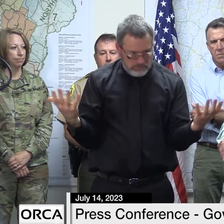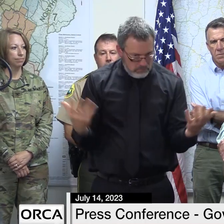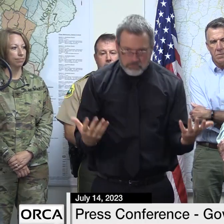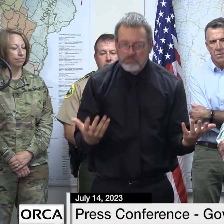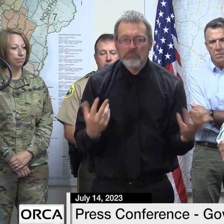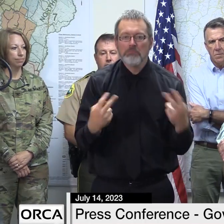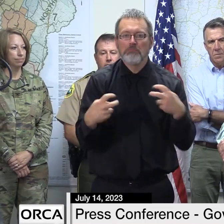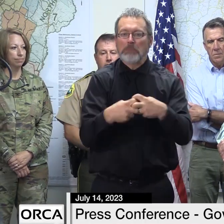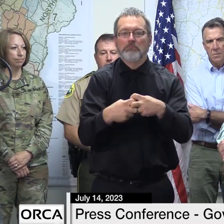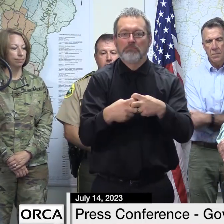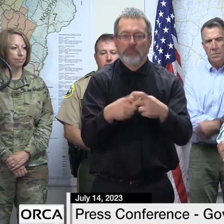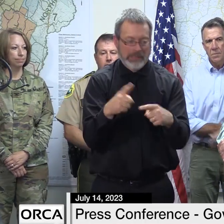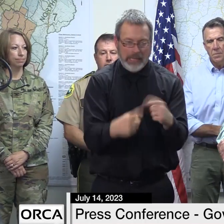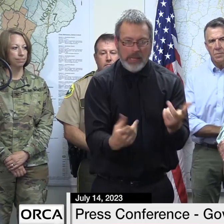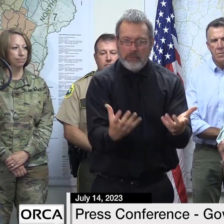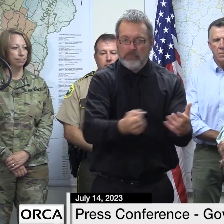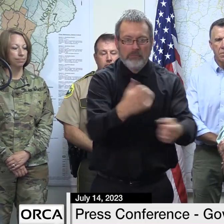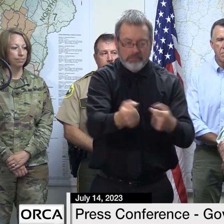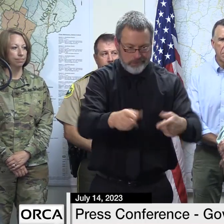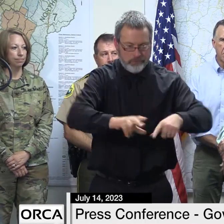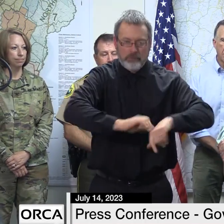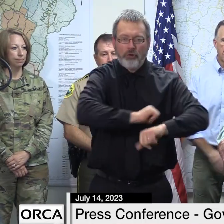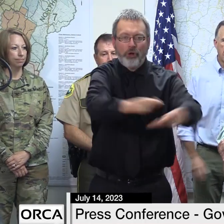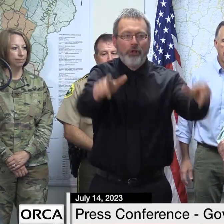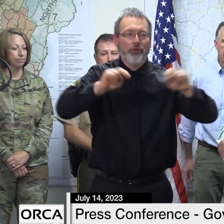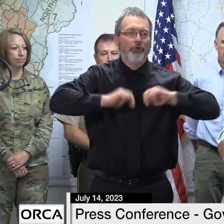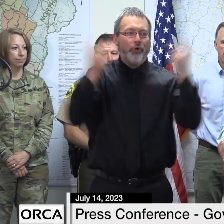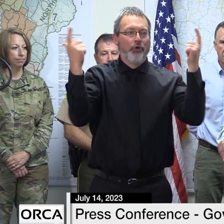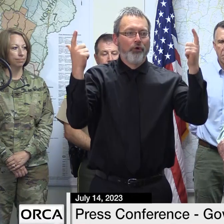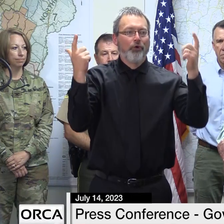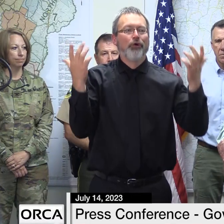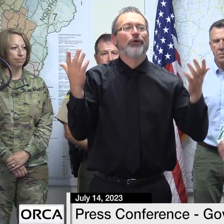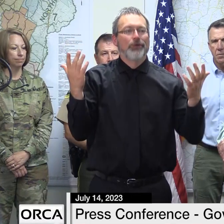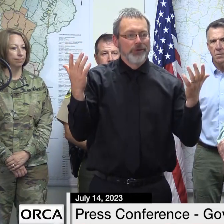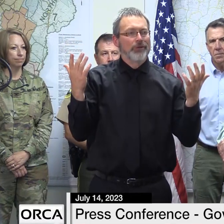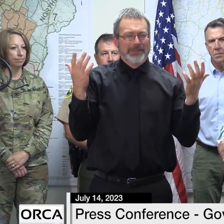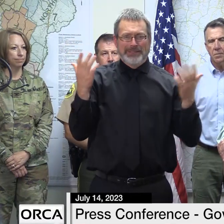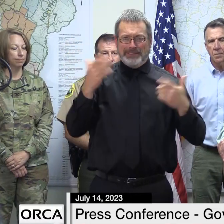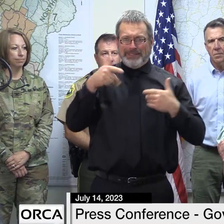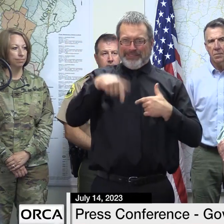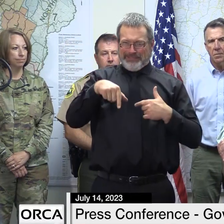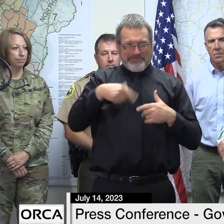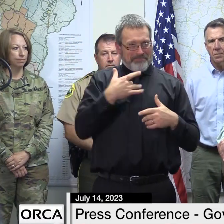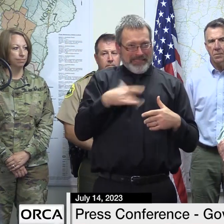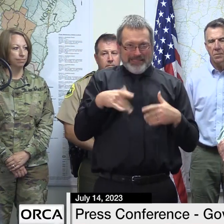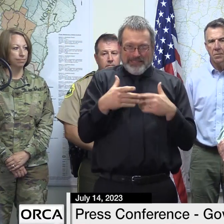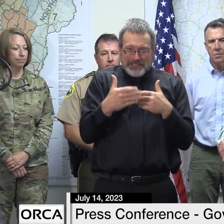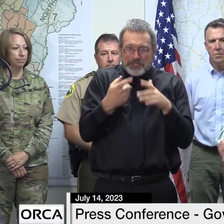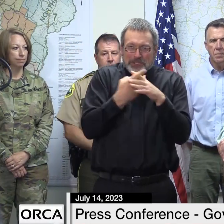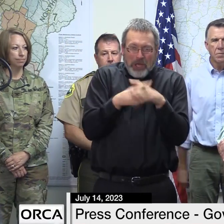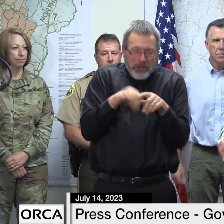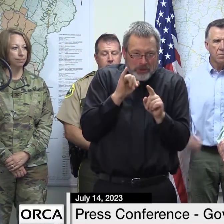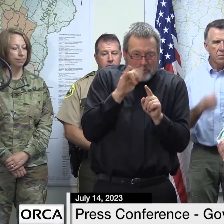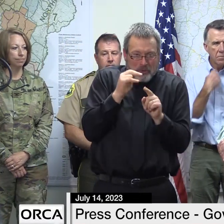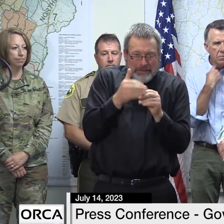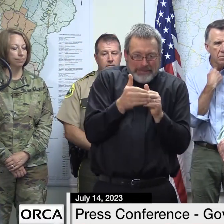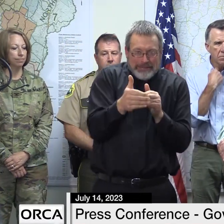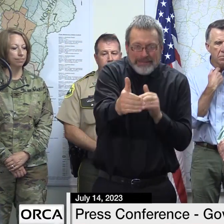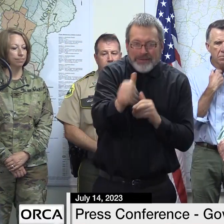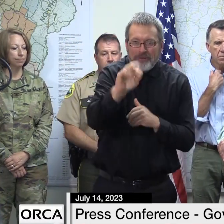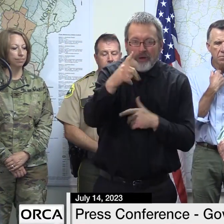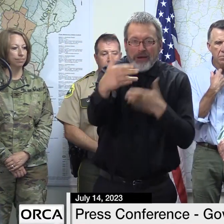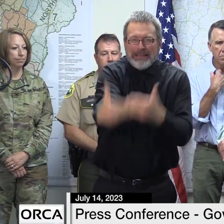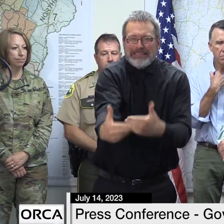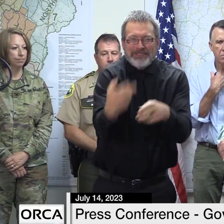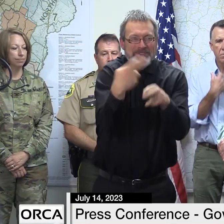We have a very short growing season. There may be not enough time to replant. Maybe some cases they can replant and get another crop.